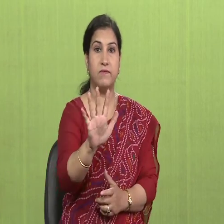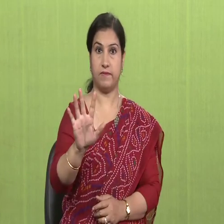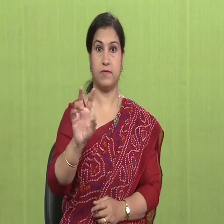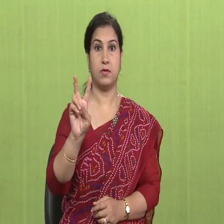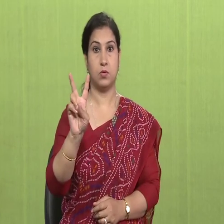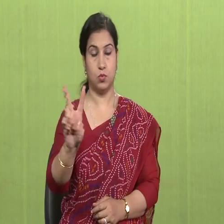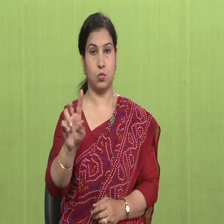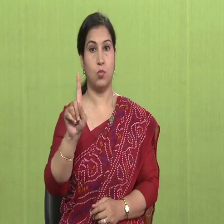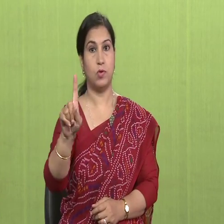52,017